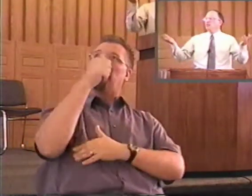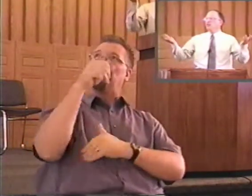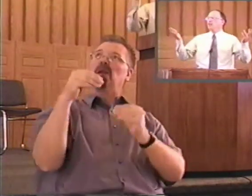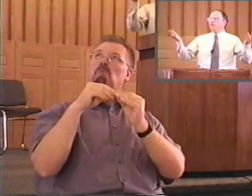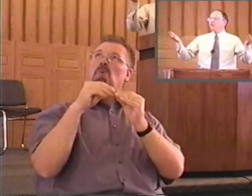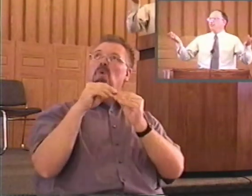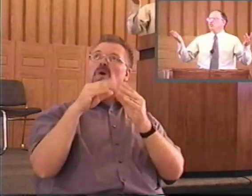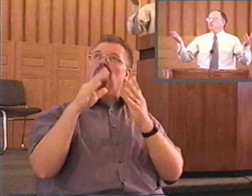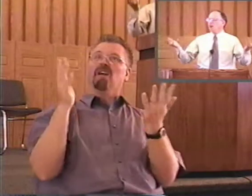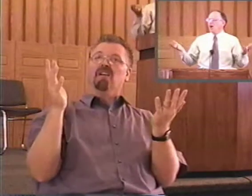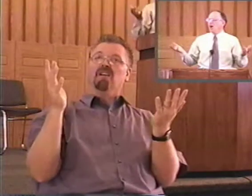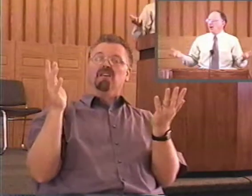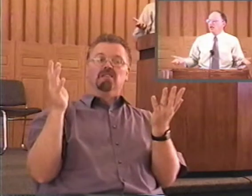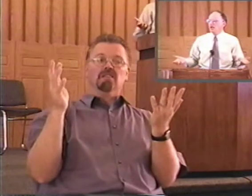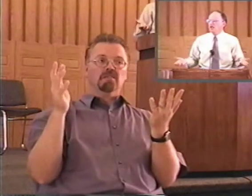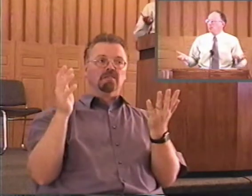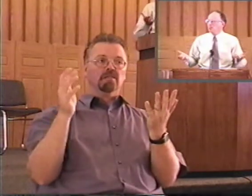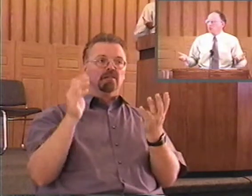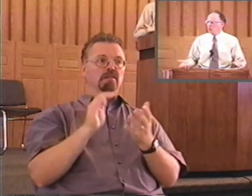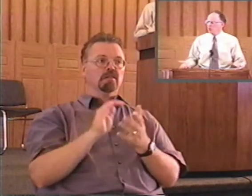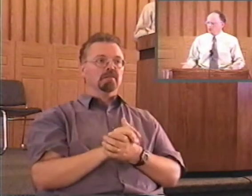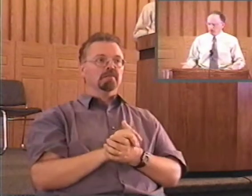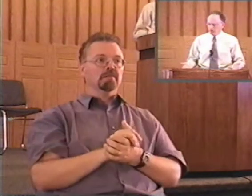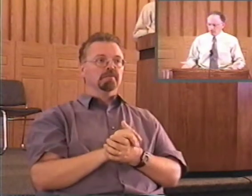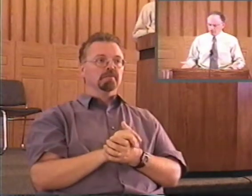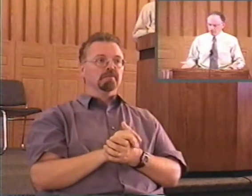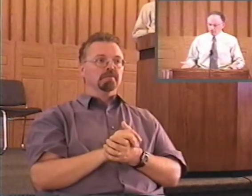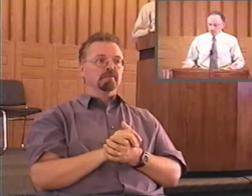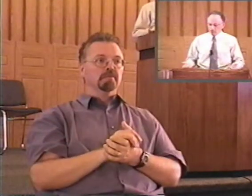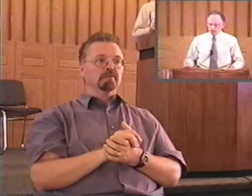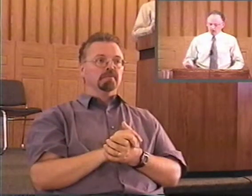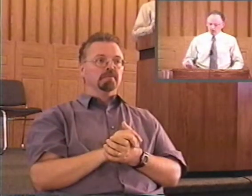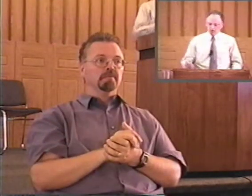Don't any of us fear God anymore?